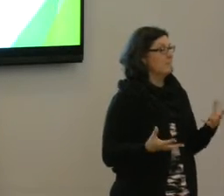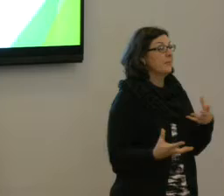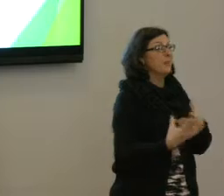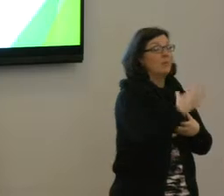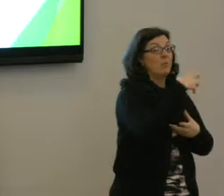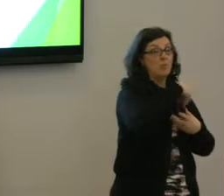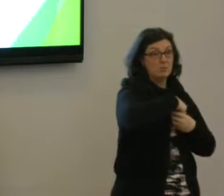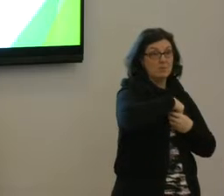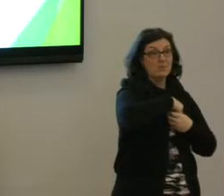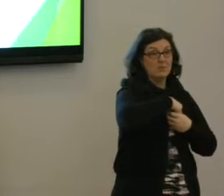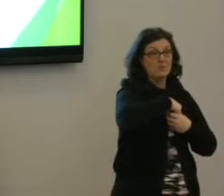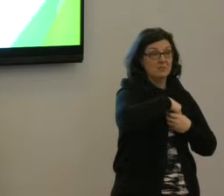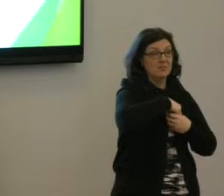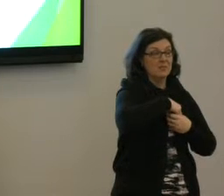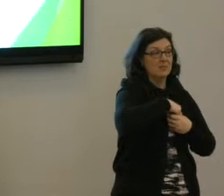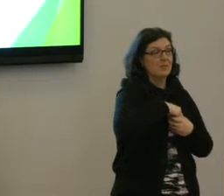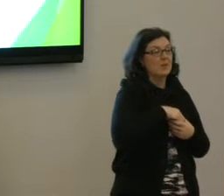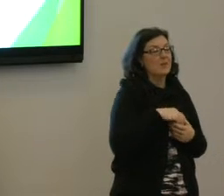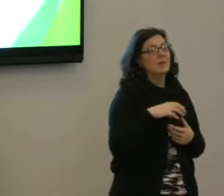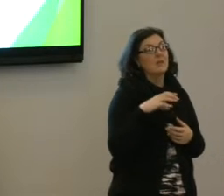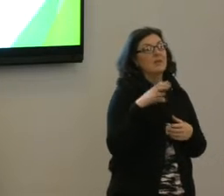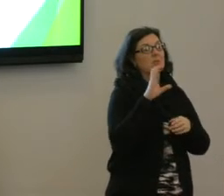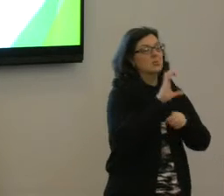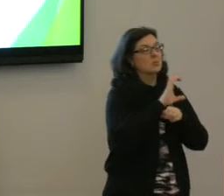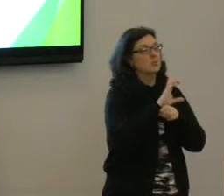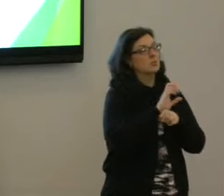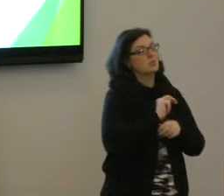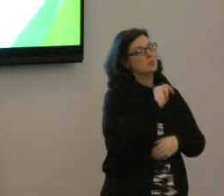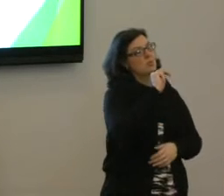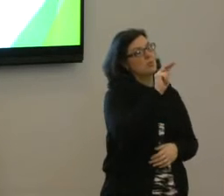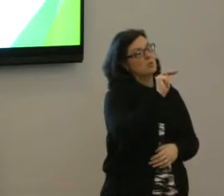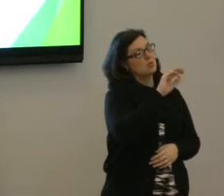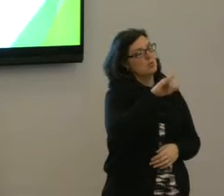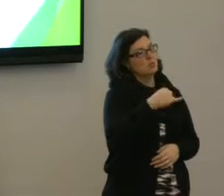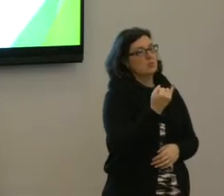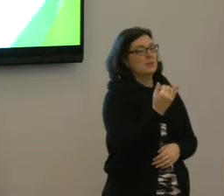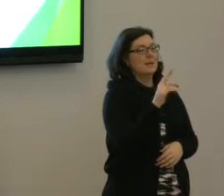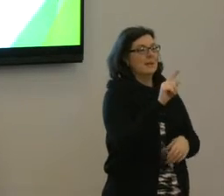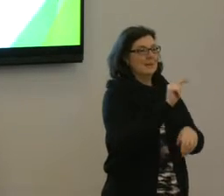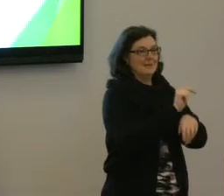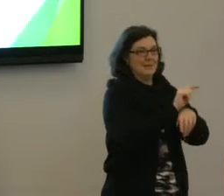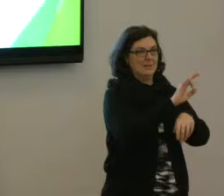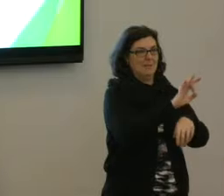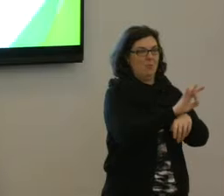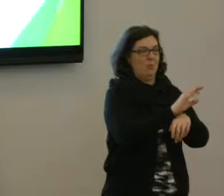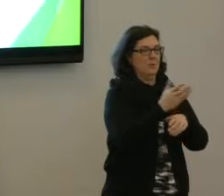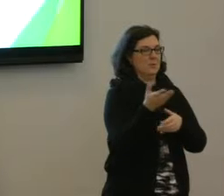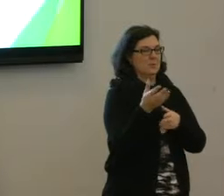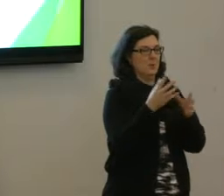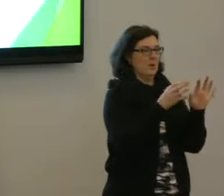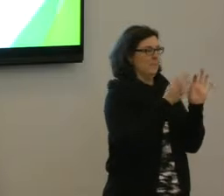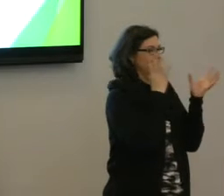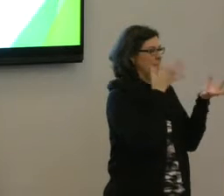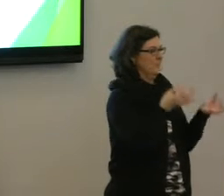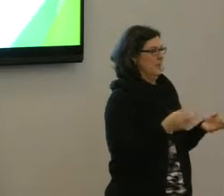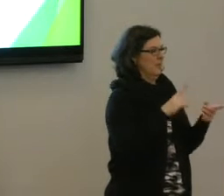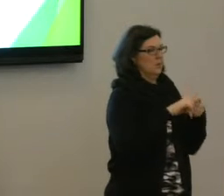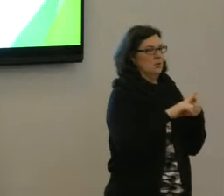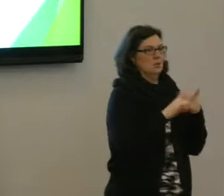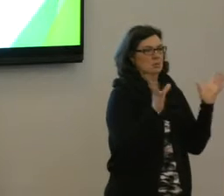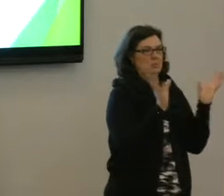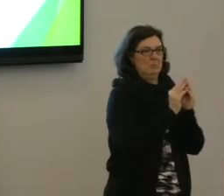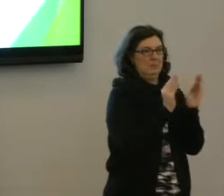Yeah. There was an Episcopal diocese in northern New Jersey that brought a task force on disability, brought a resolution to the diocesan convention that